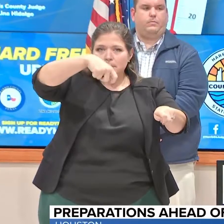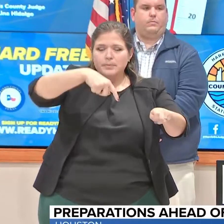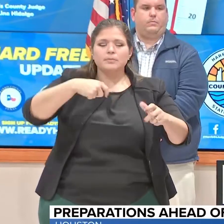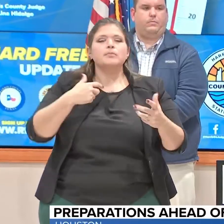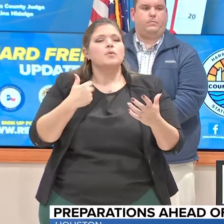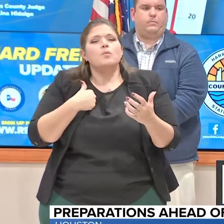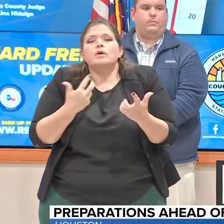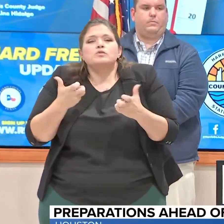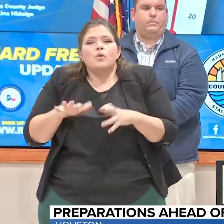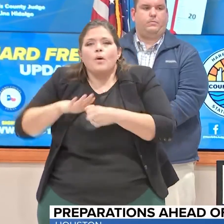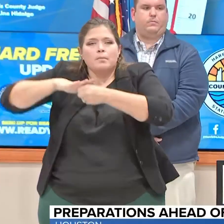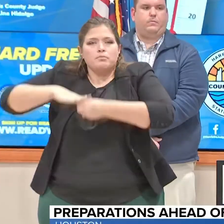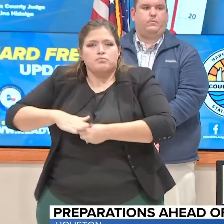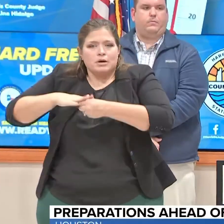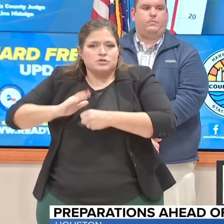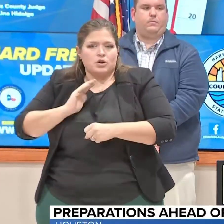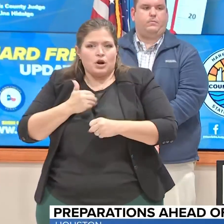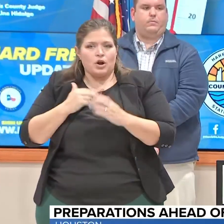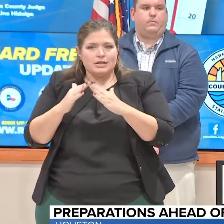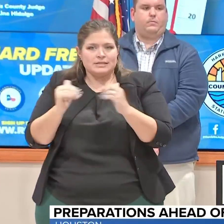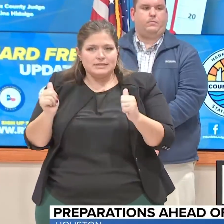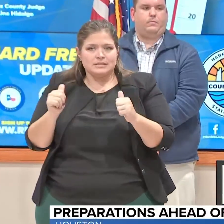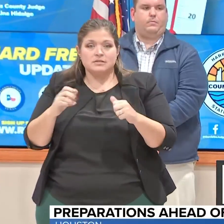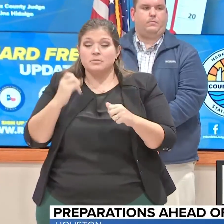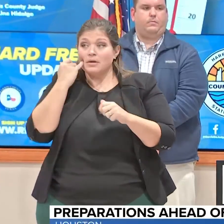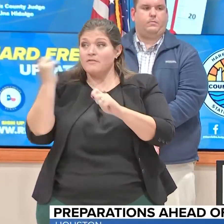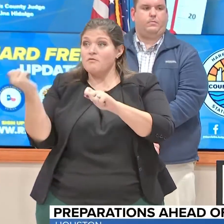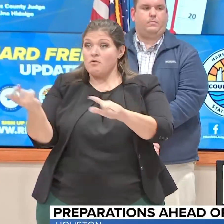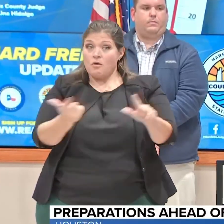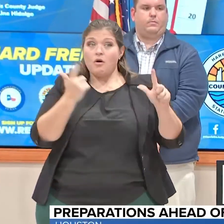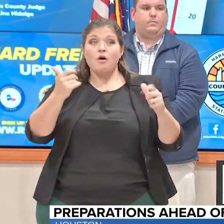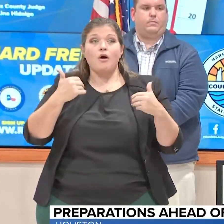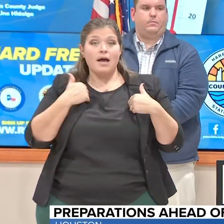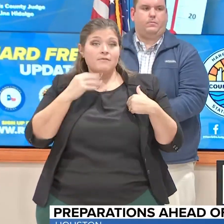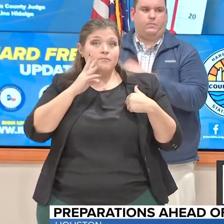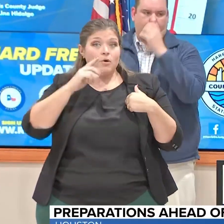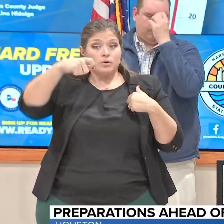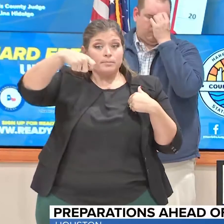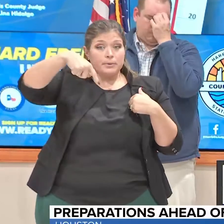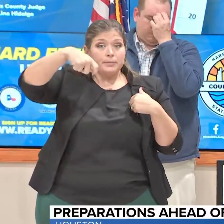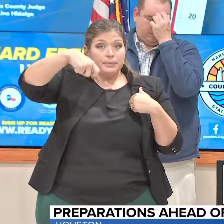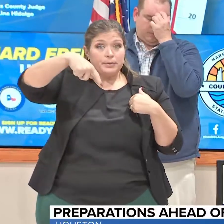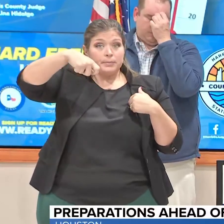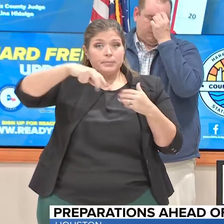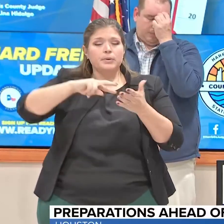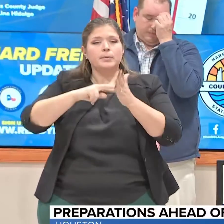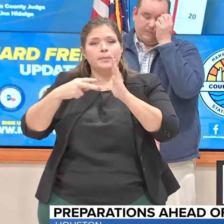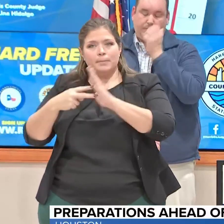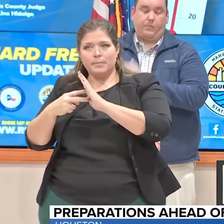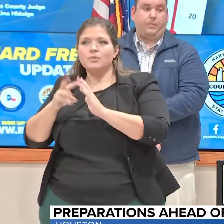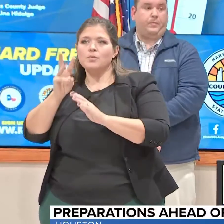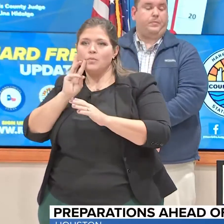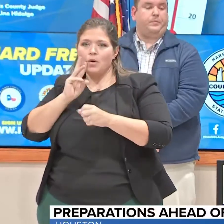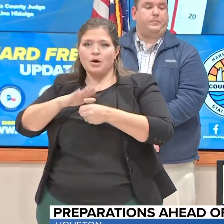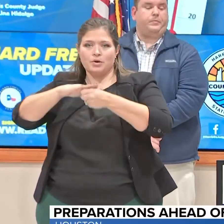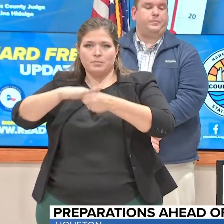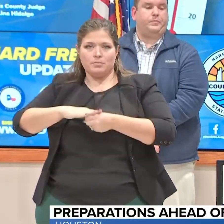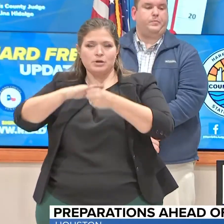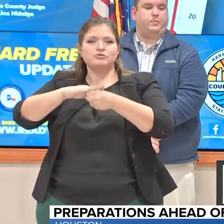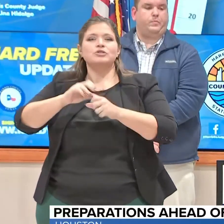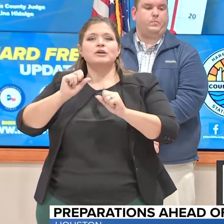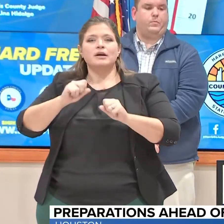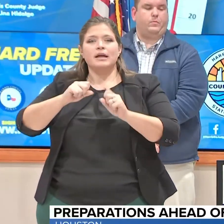to drop too low. If everybody is dripping have water dripping from your faucets, the water pressure can